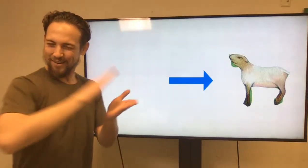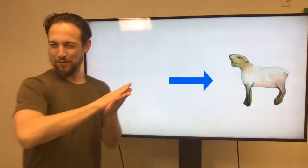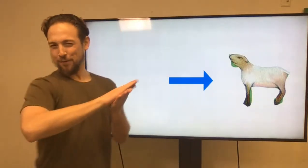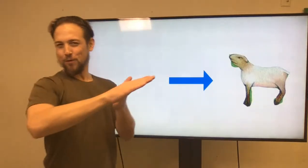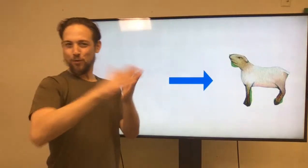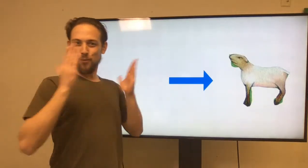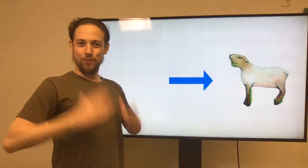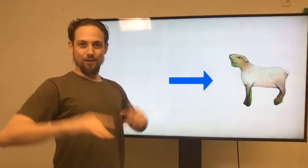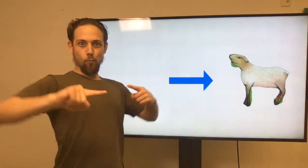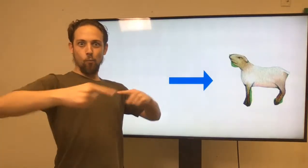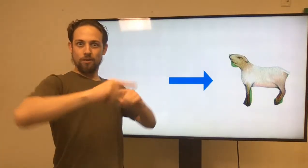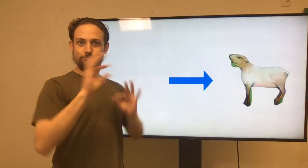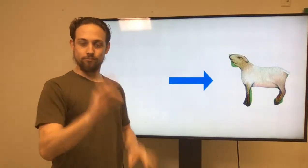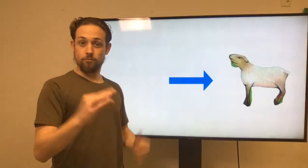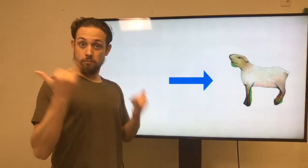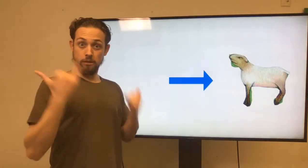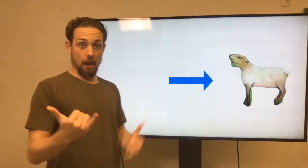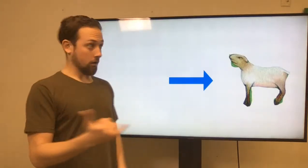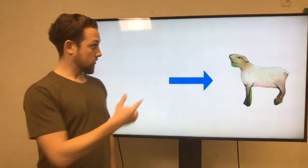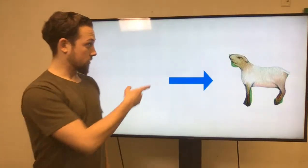So the sheep is now clean shaven.